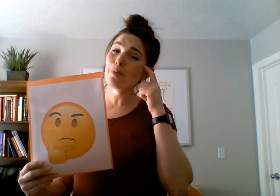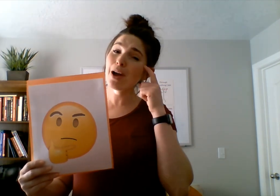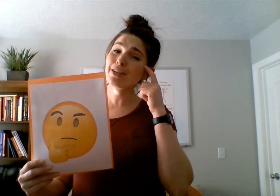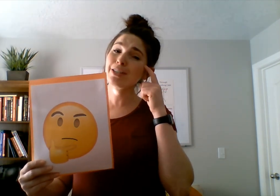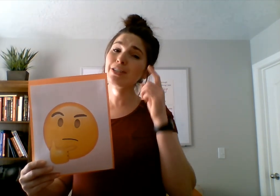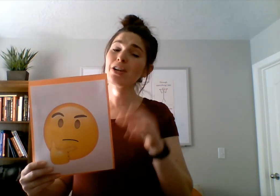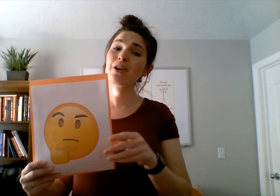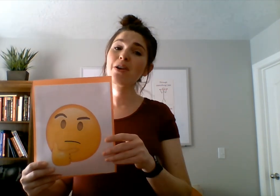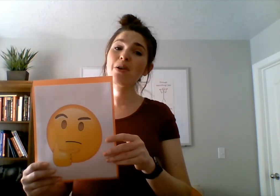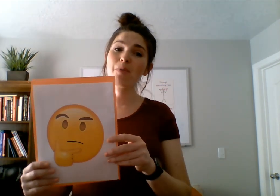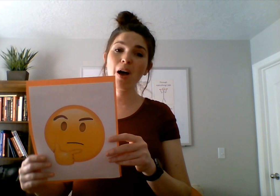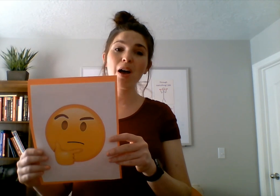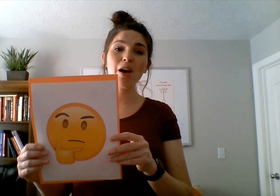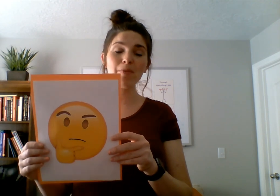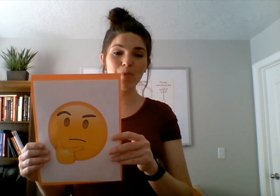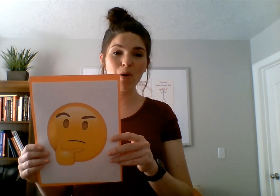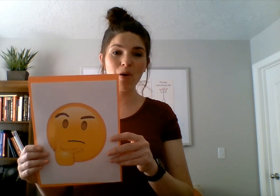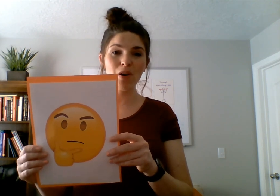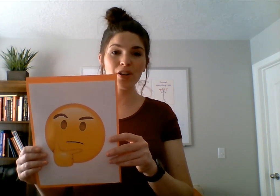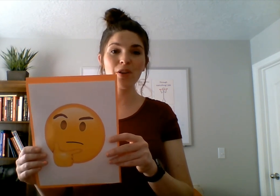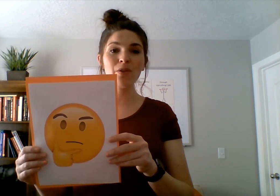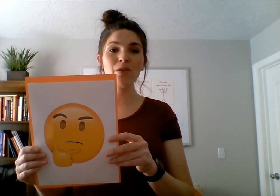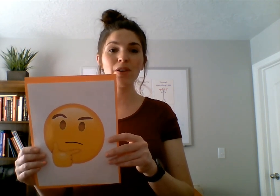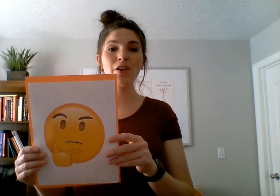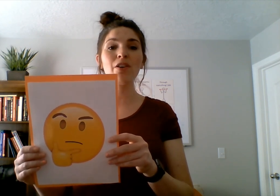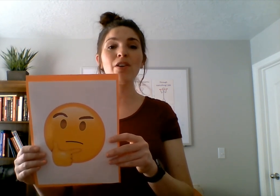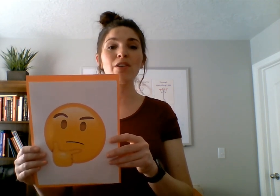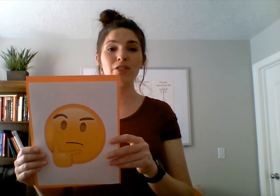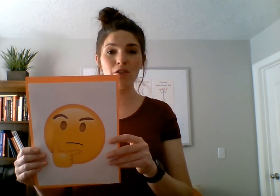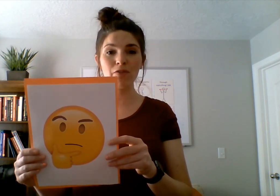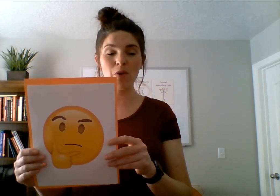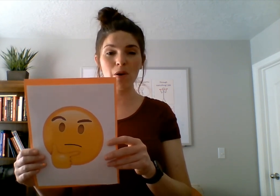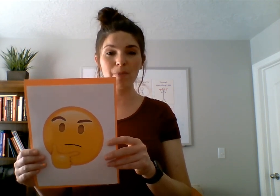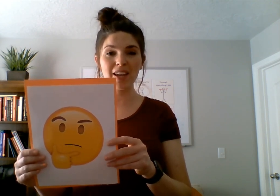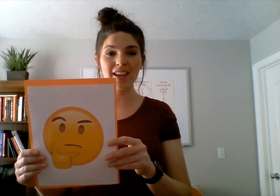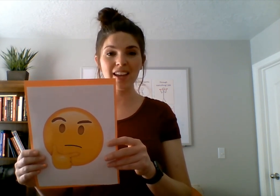wonder what more you could do for me.